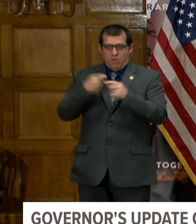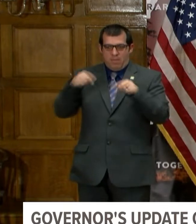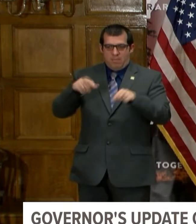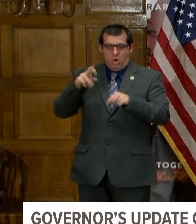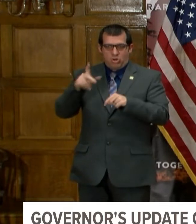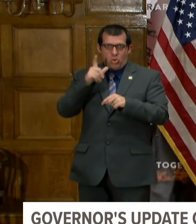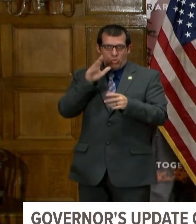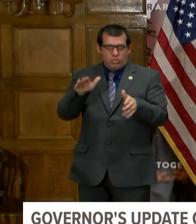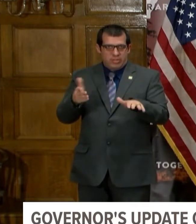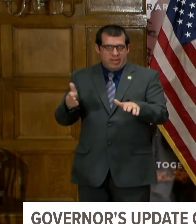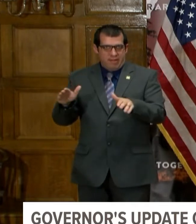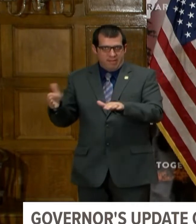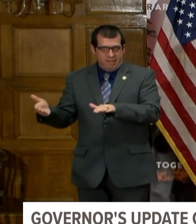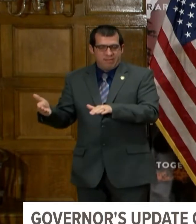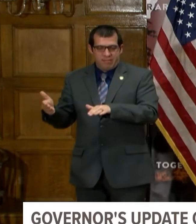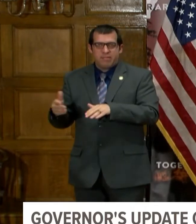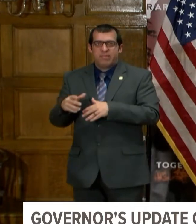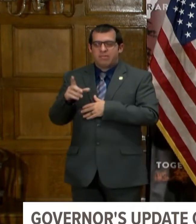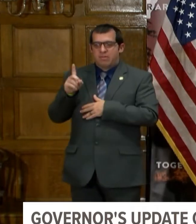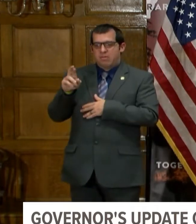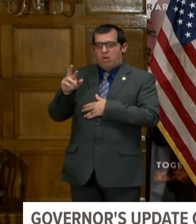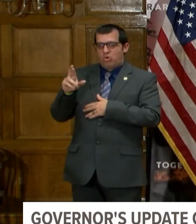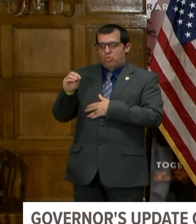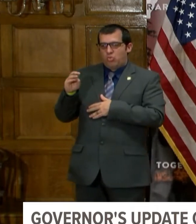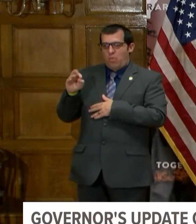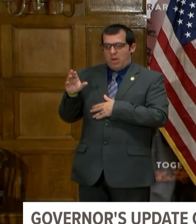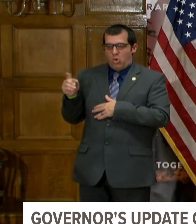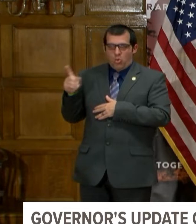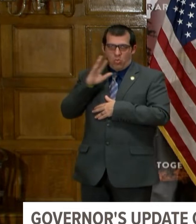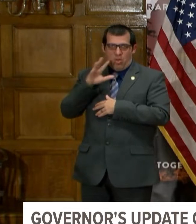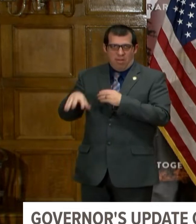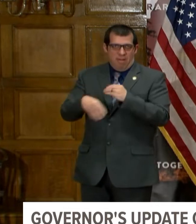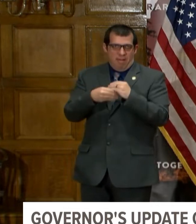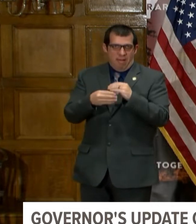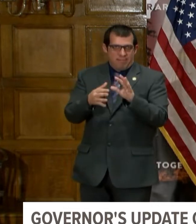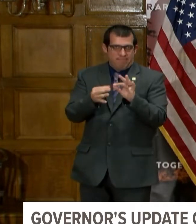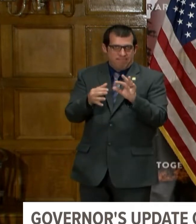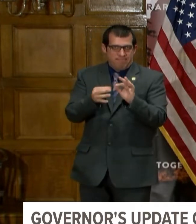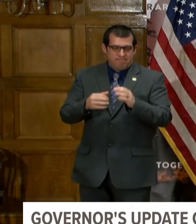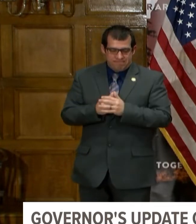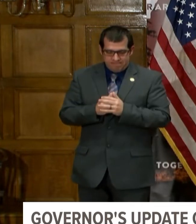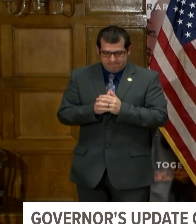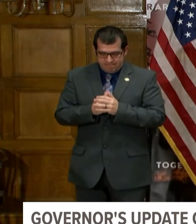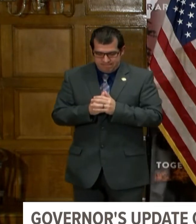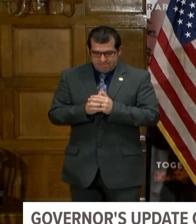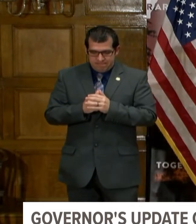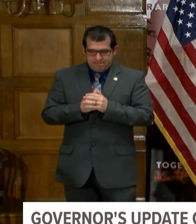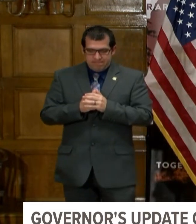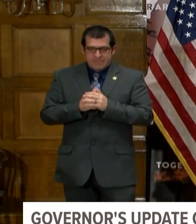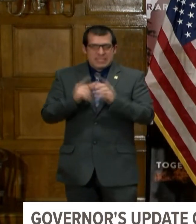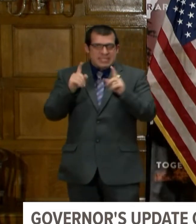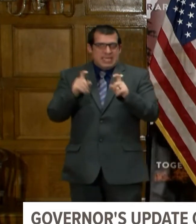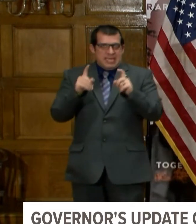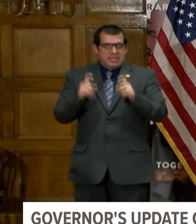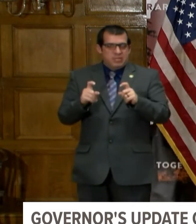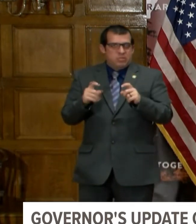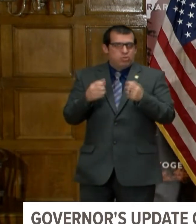of COVID. And again, Dr. Romero will make some comments about that. Our testing was strong